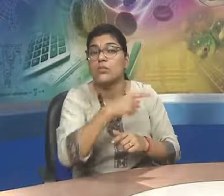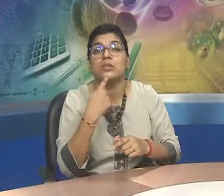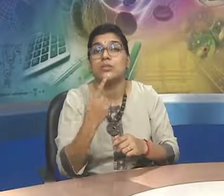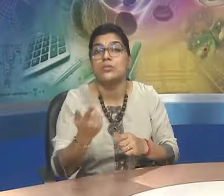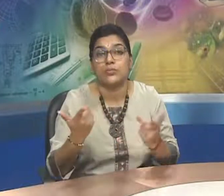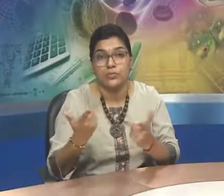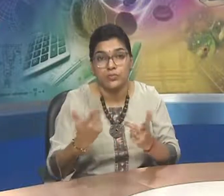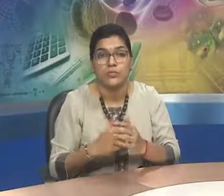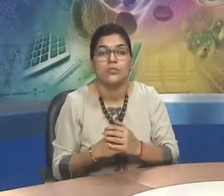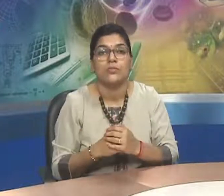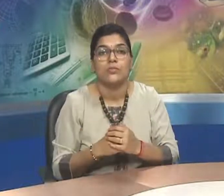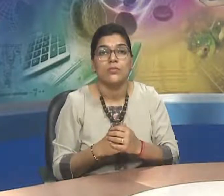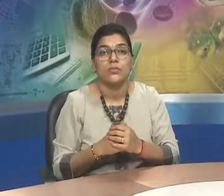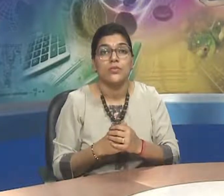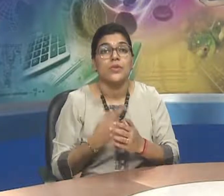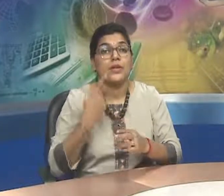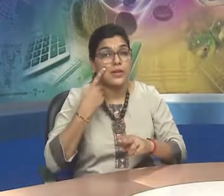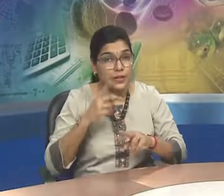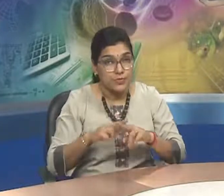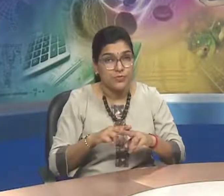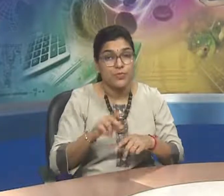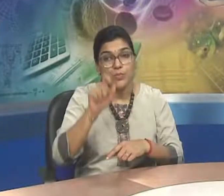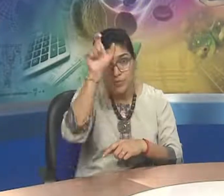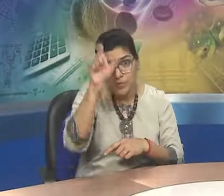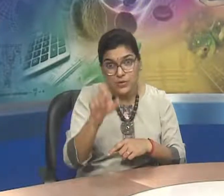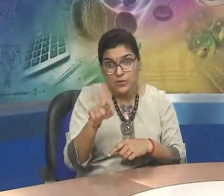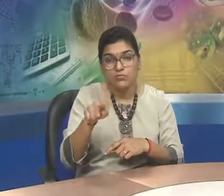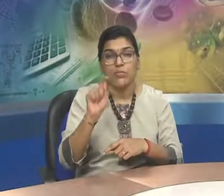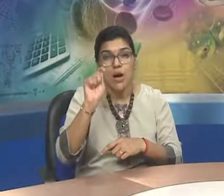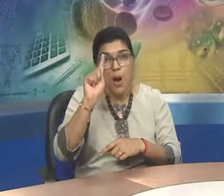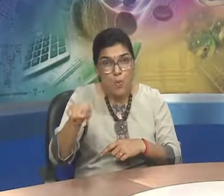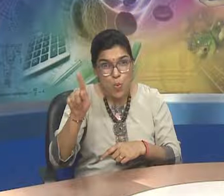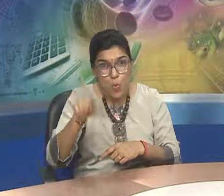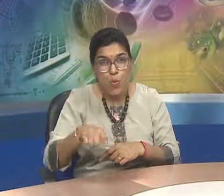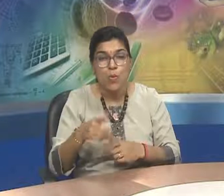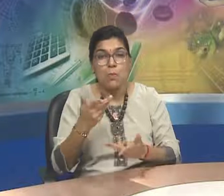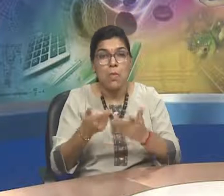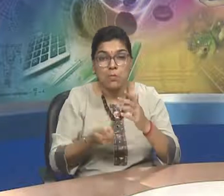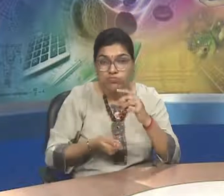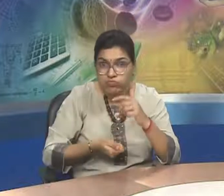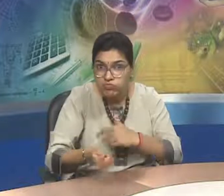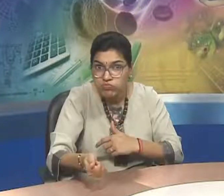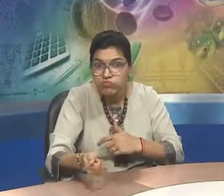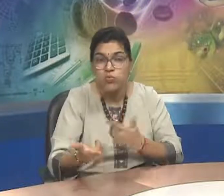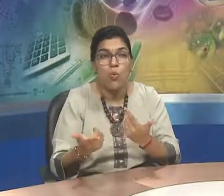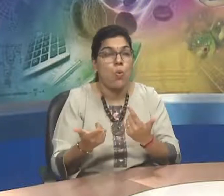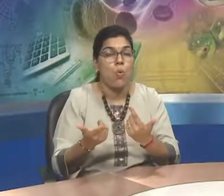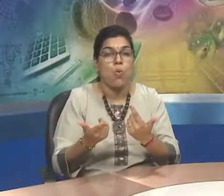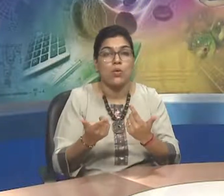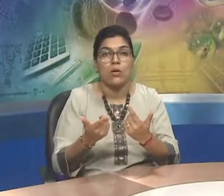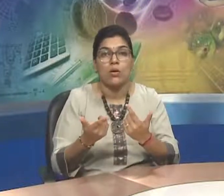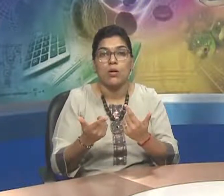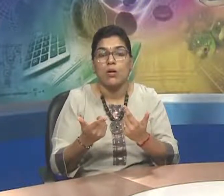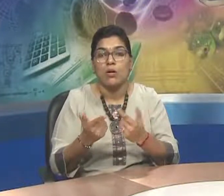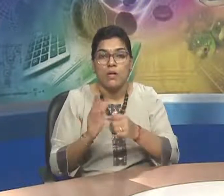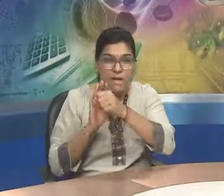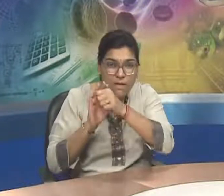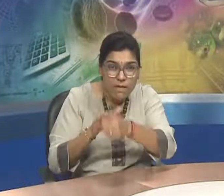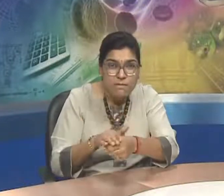Let us now understand the meaning of this word. it explains